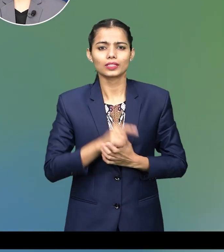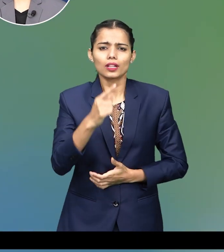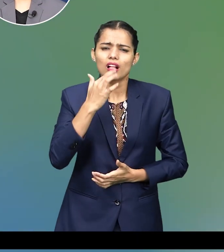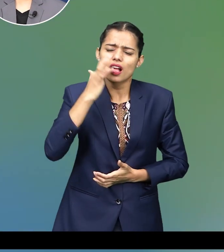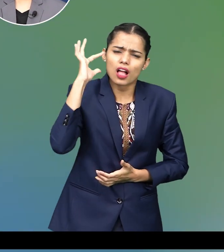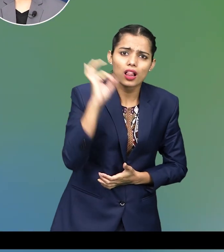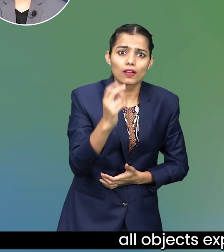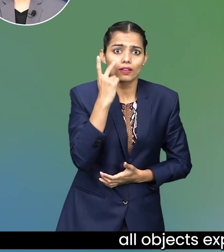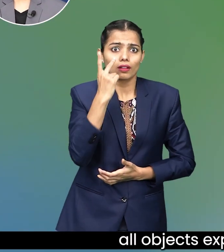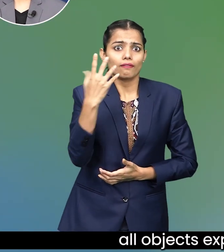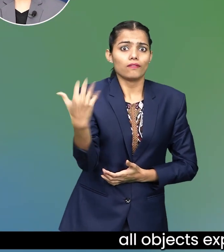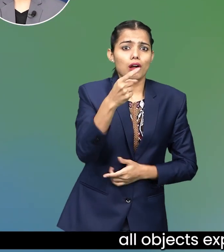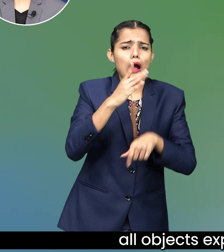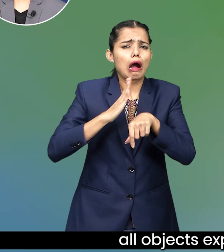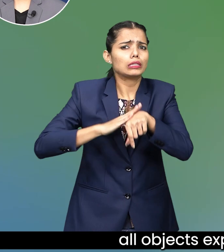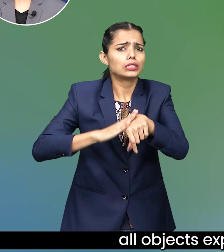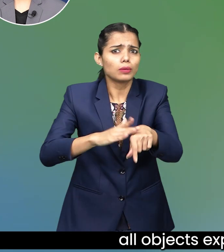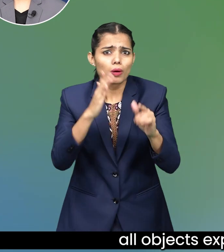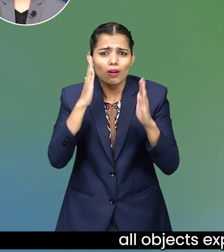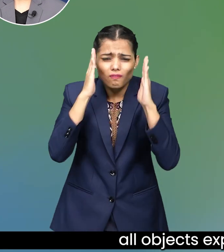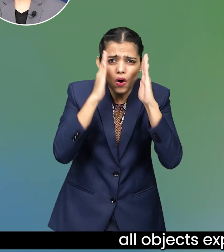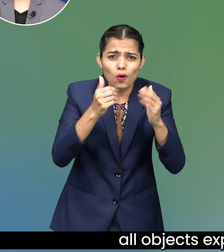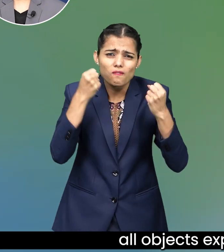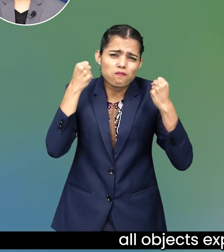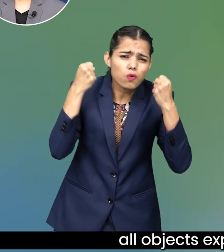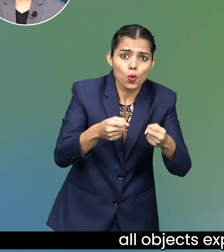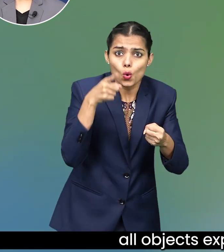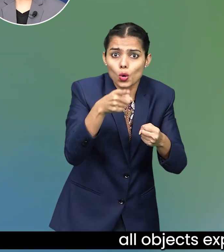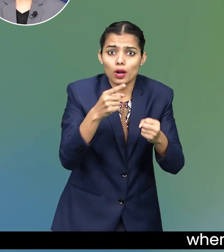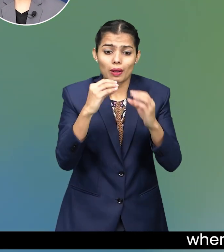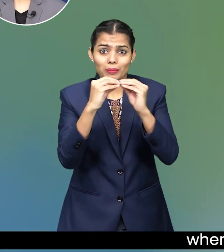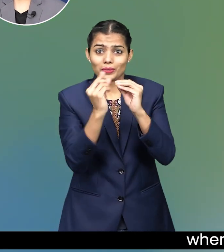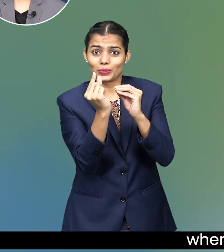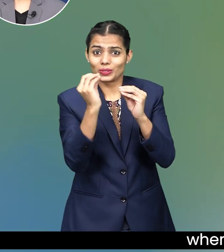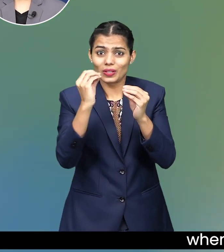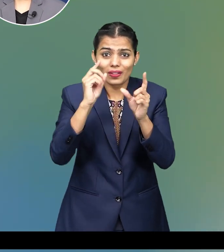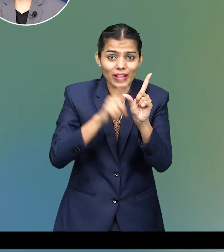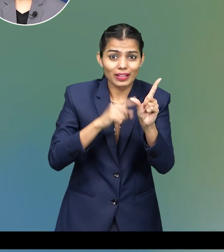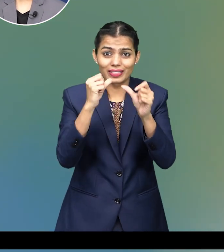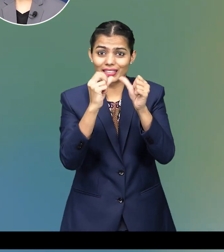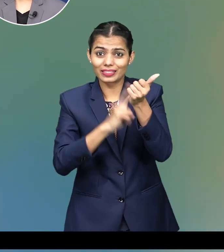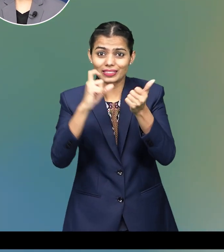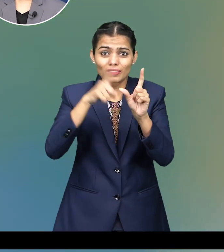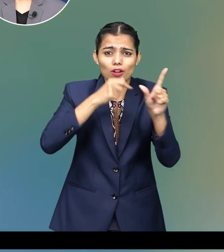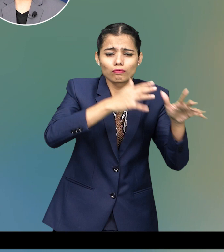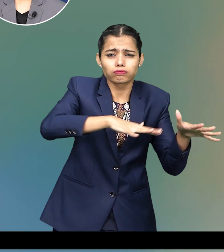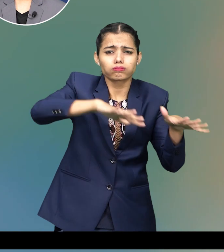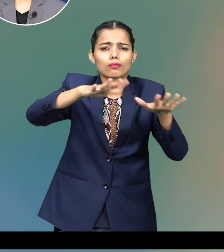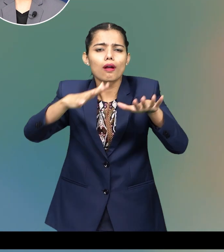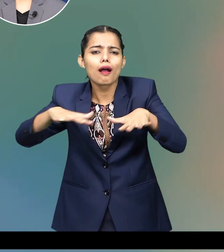in fact all object experience a force of buoyancy when they are immersed in a fluid